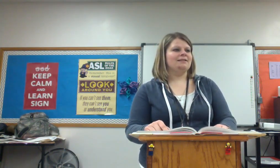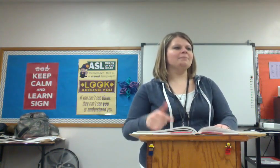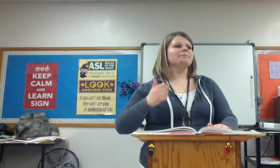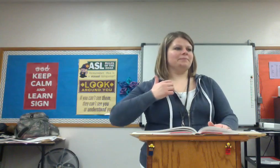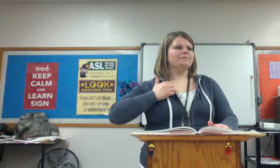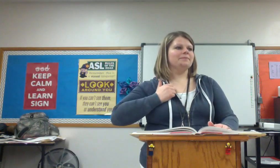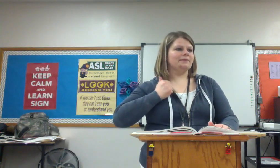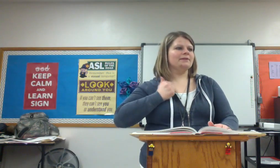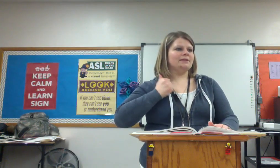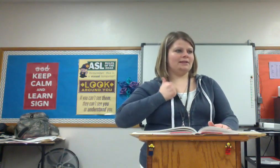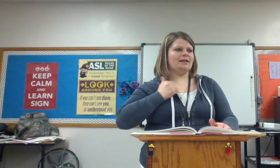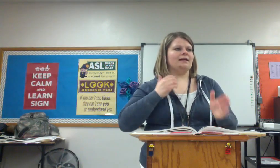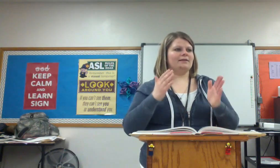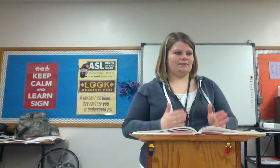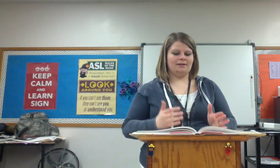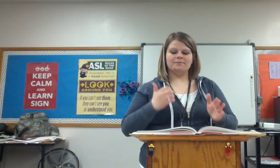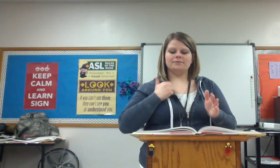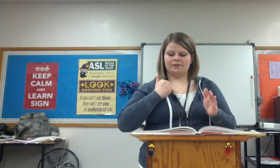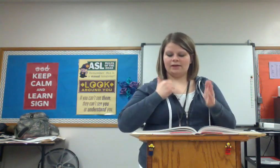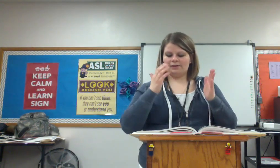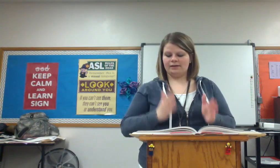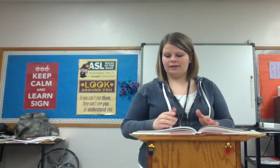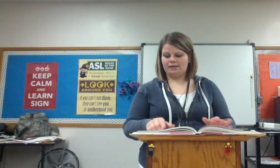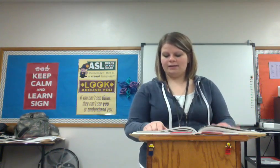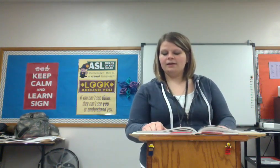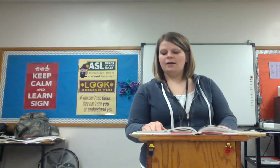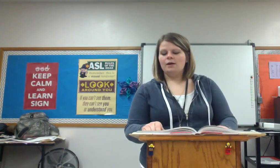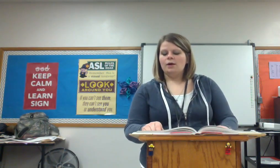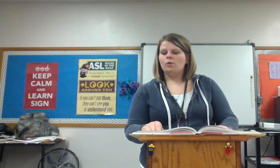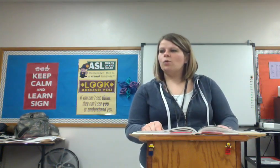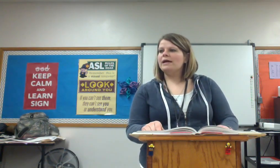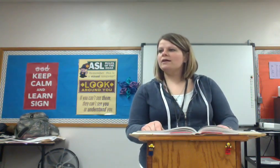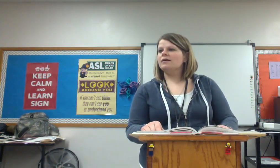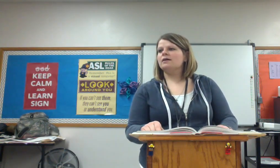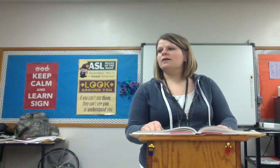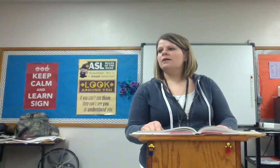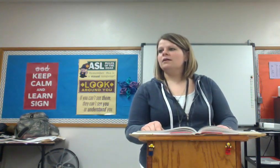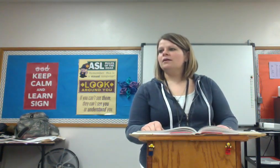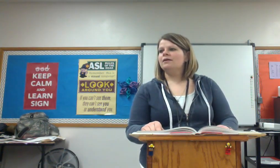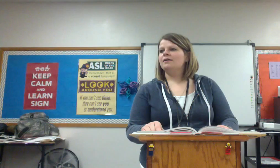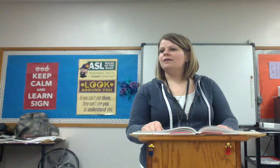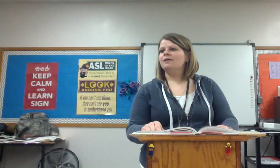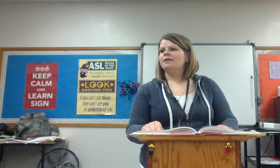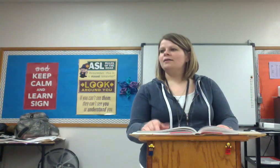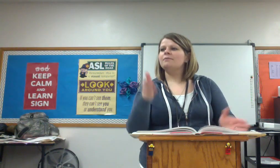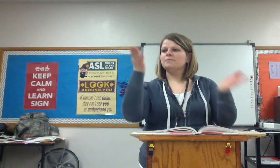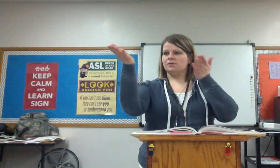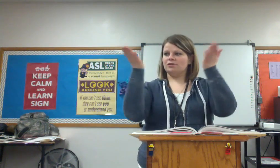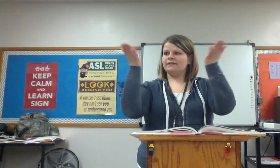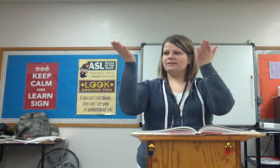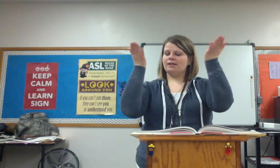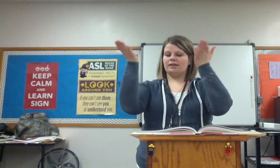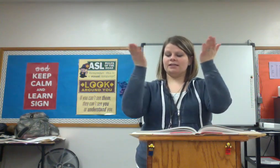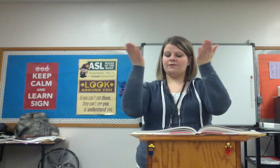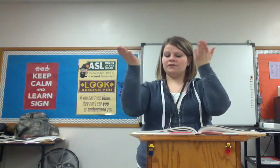Yep. Canadian. Yep. So you got your Canadian there. Waiter. Yep. Service. Yep. The sign for